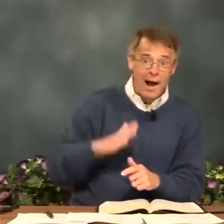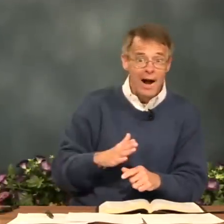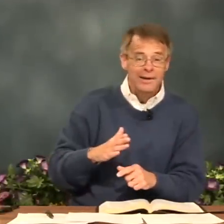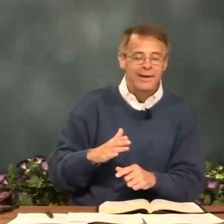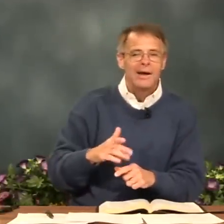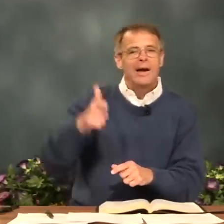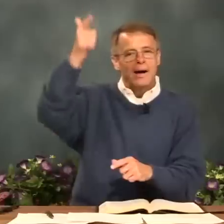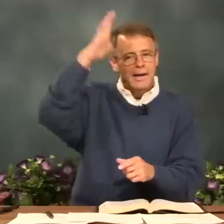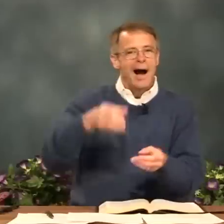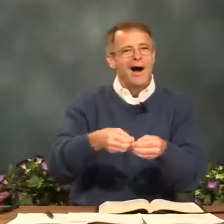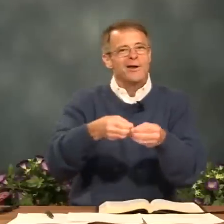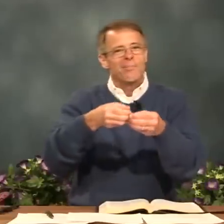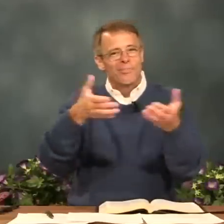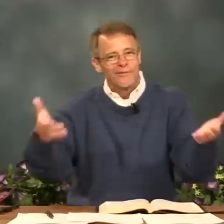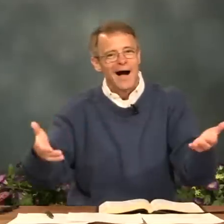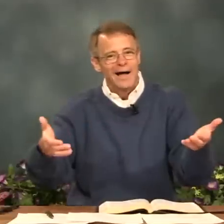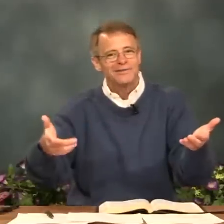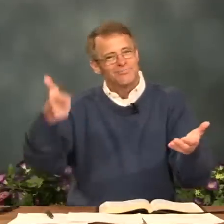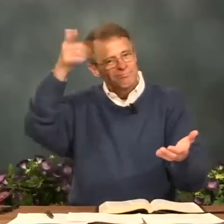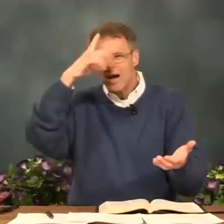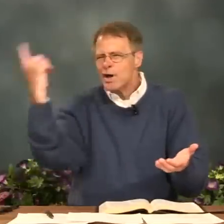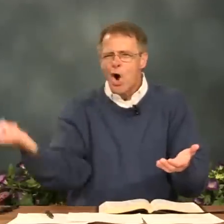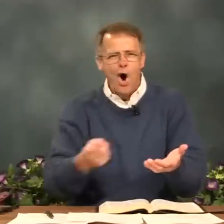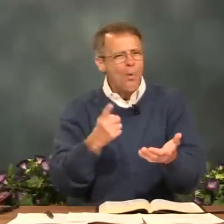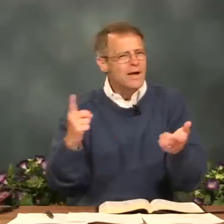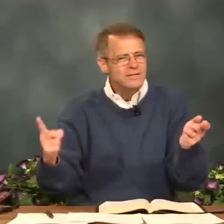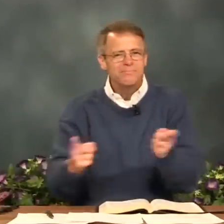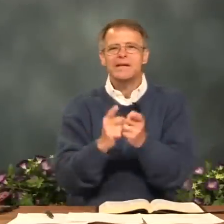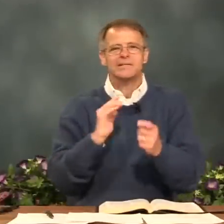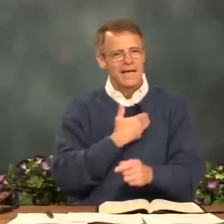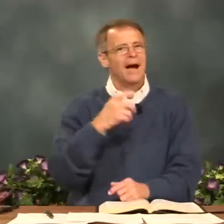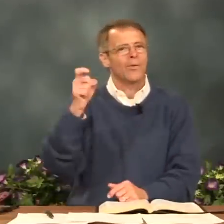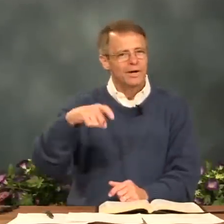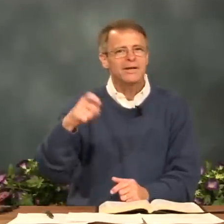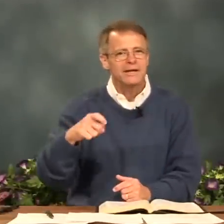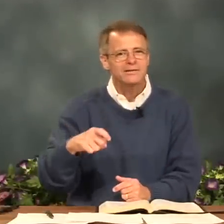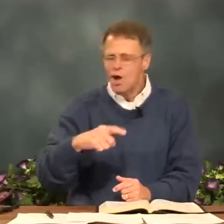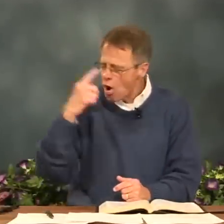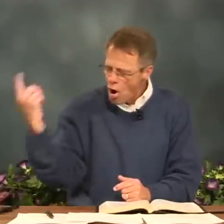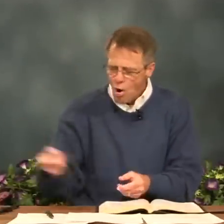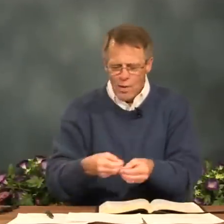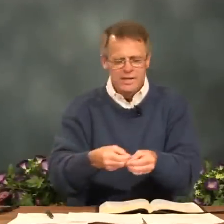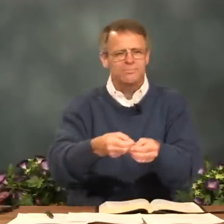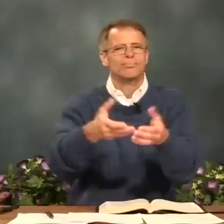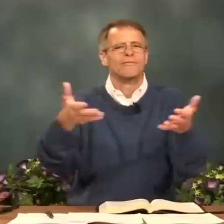God, God provides. God always meets our needs, always